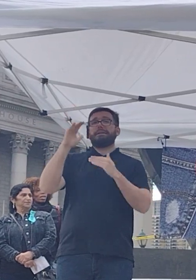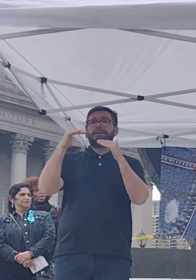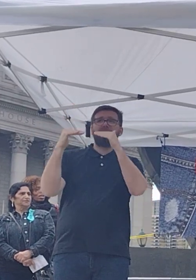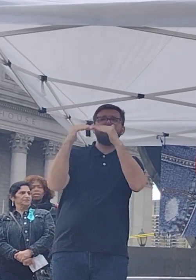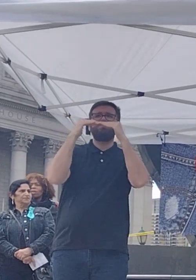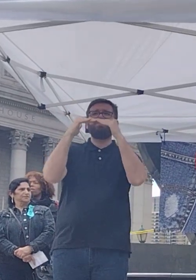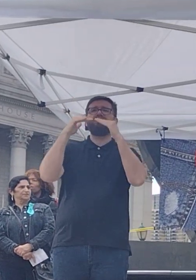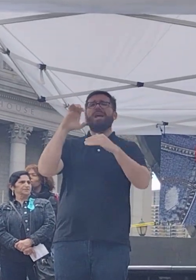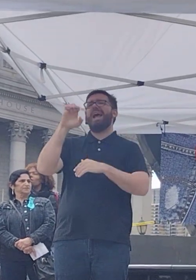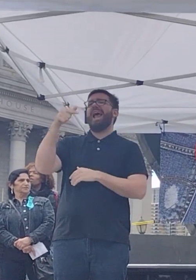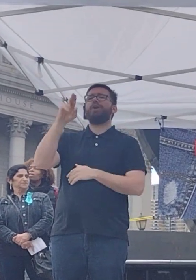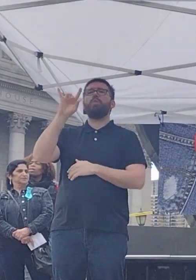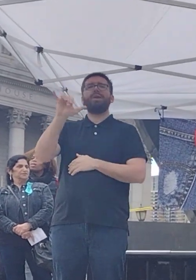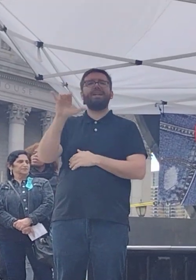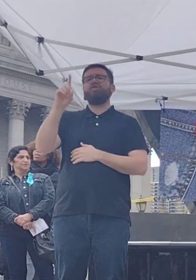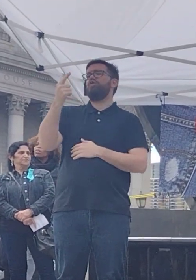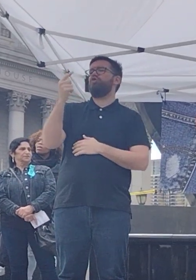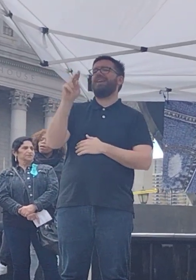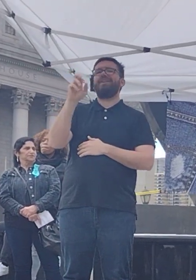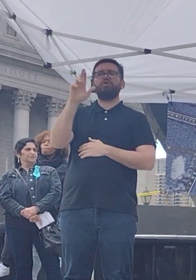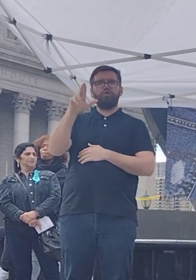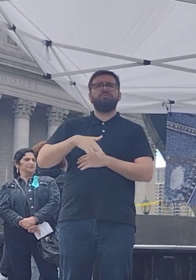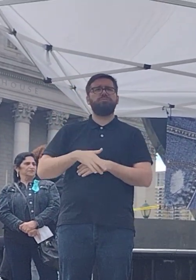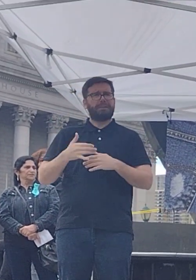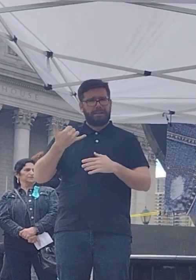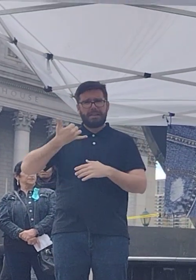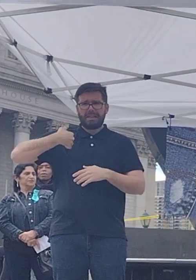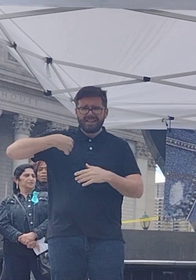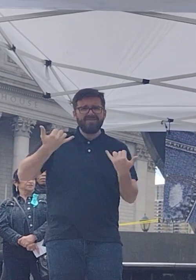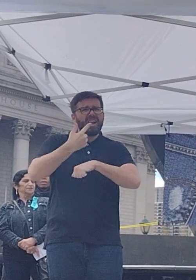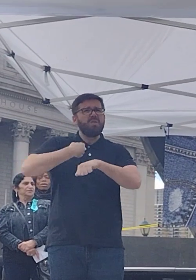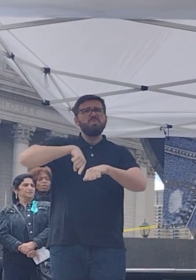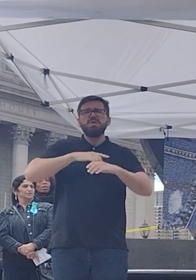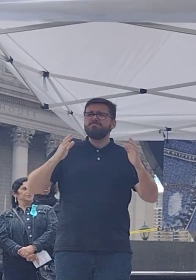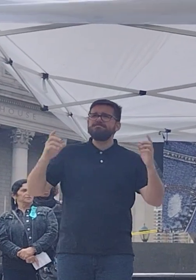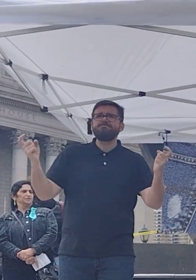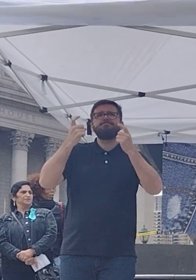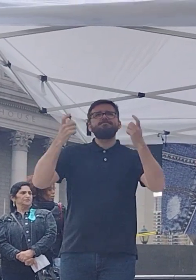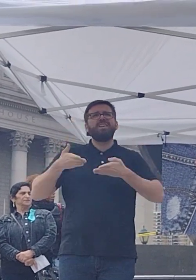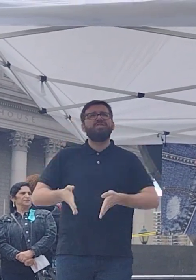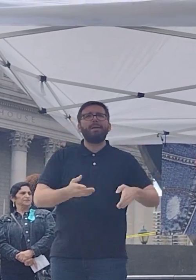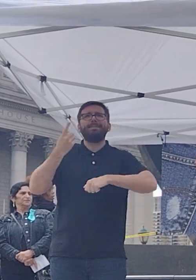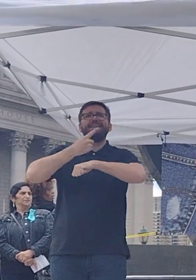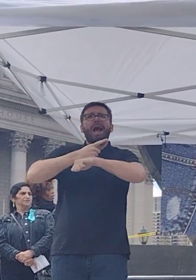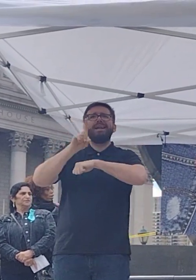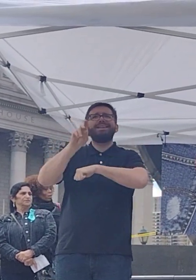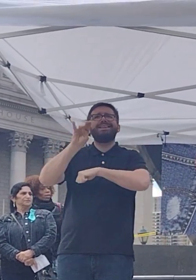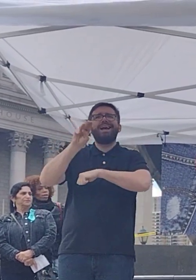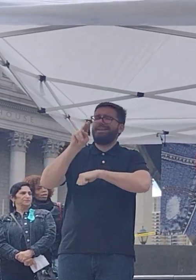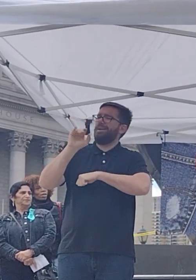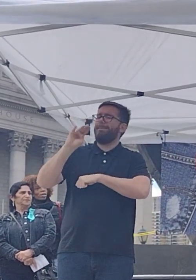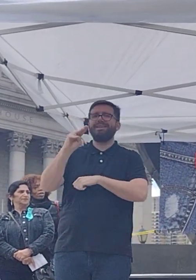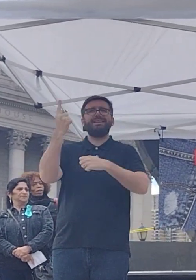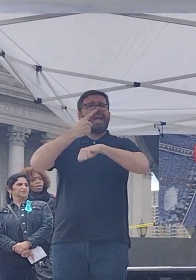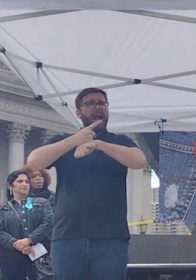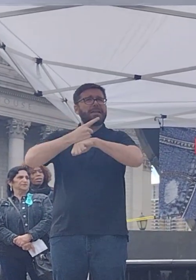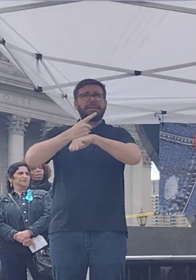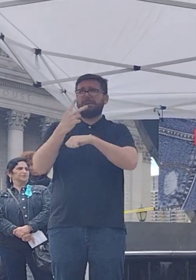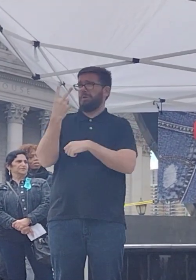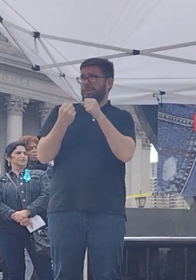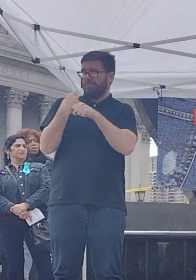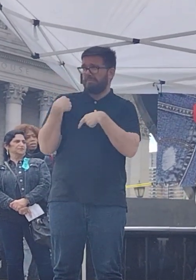here in person to commemorate Denim Day together. The past 2 years have really been challenging. We haven't been able to